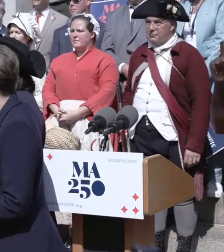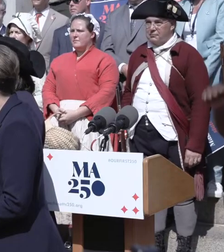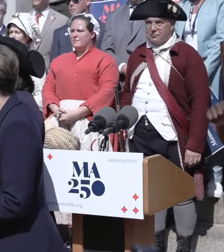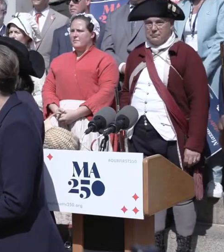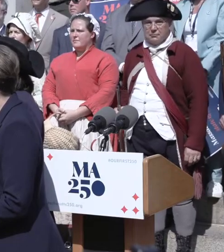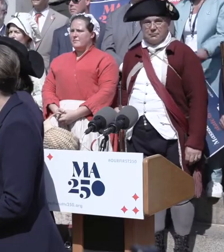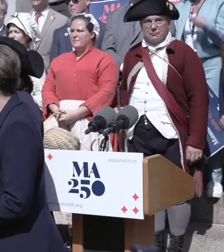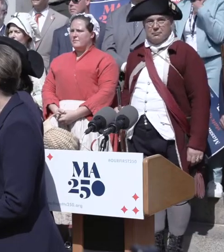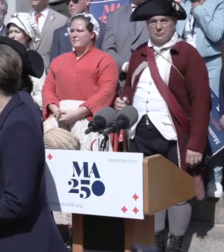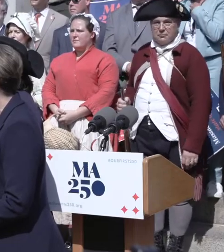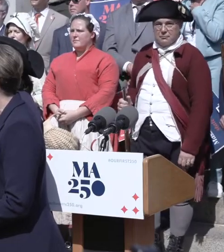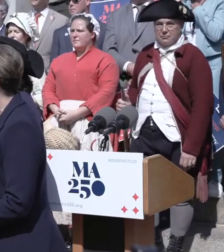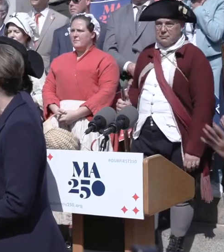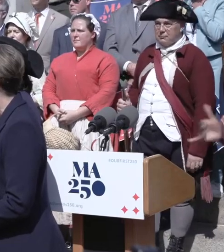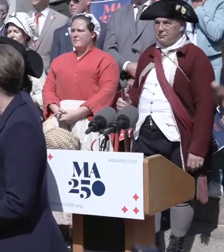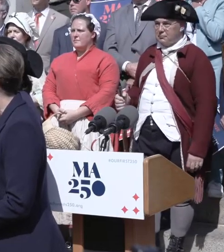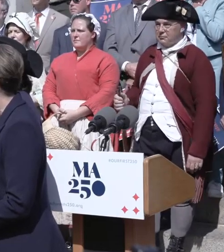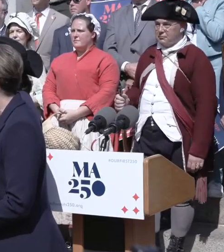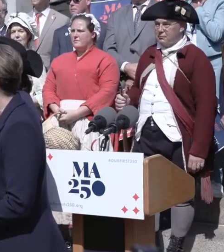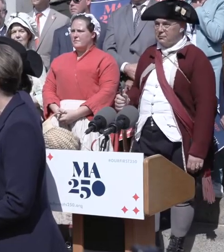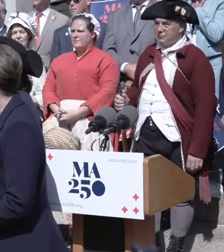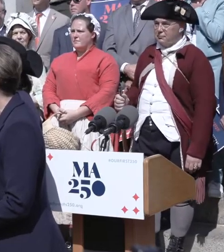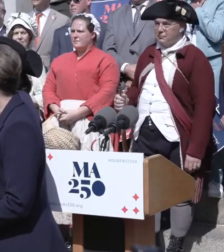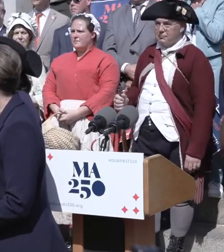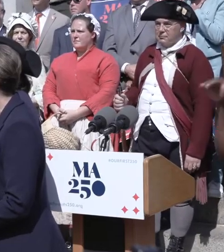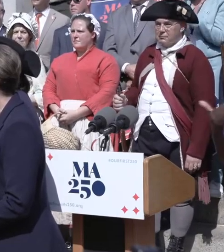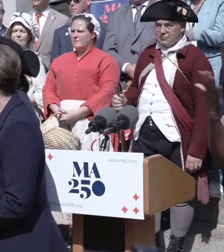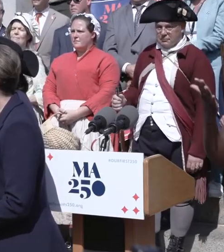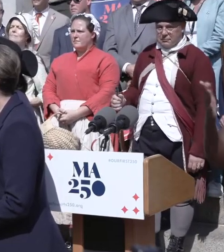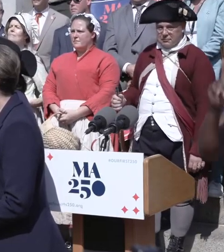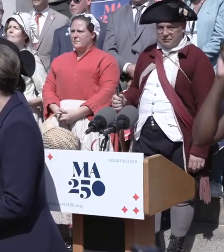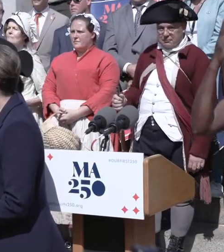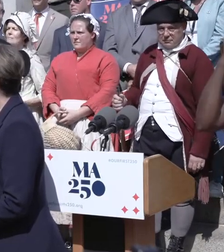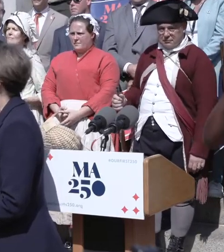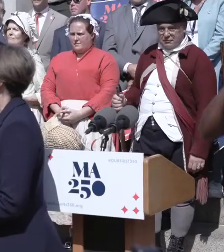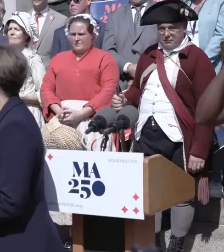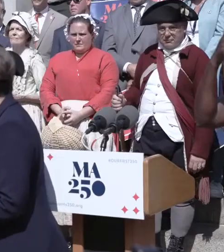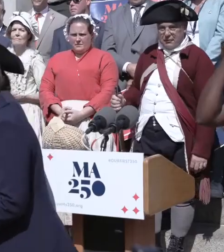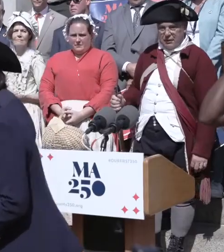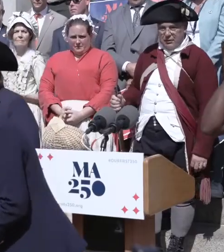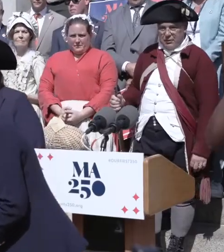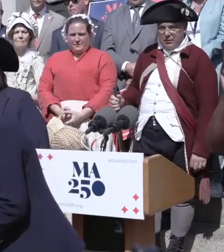with great pleasure that we present our first speaker of the day, Governor Maura Healey.